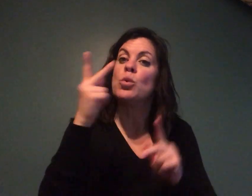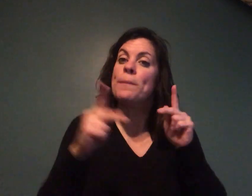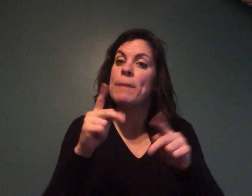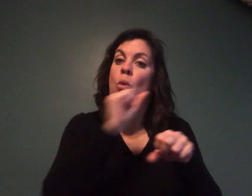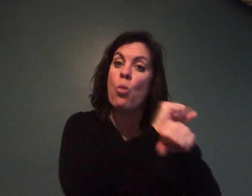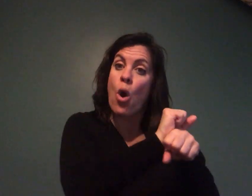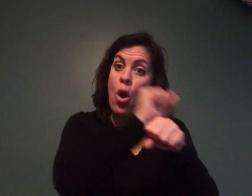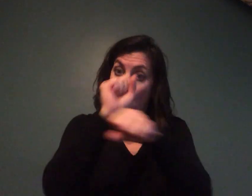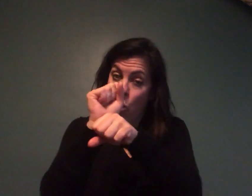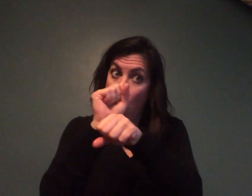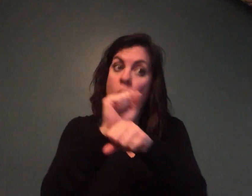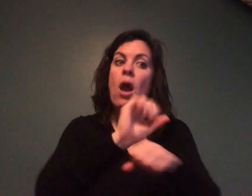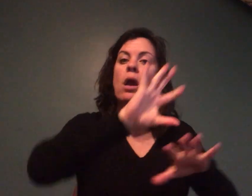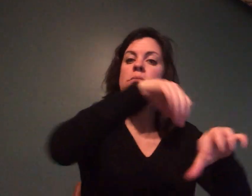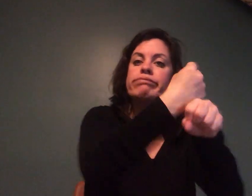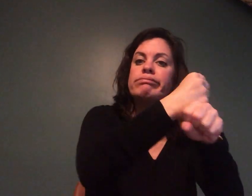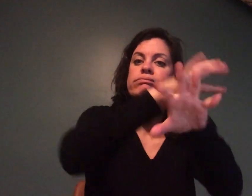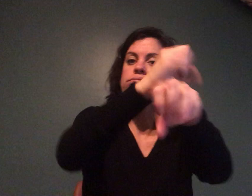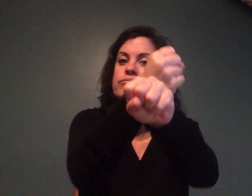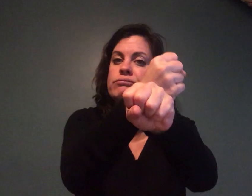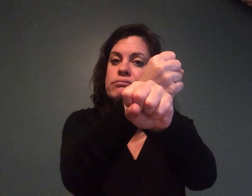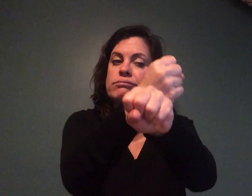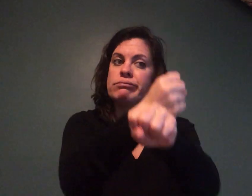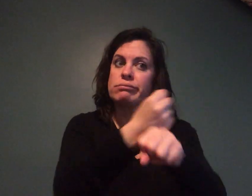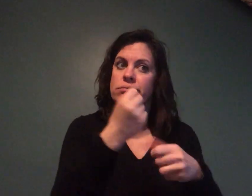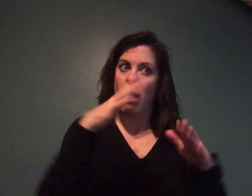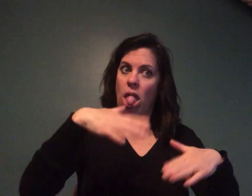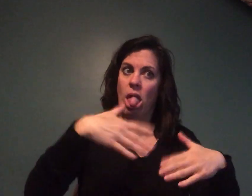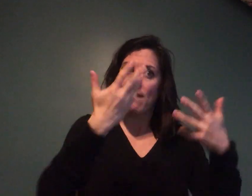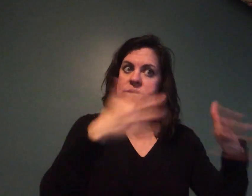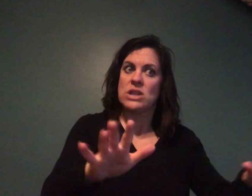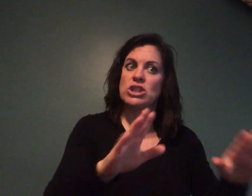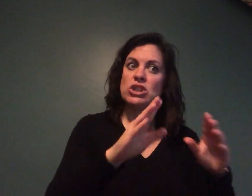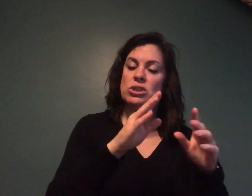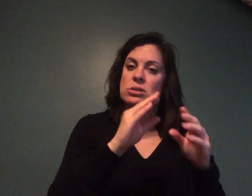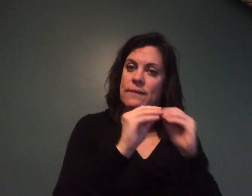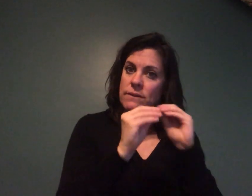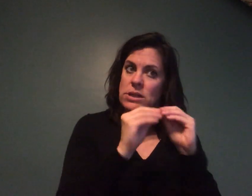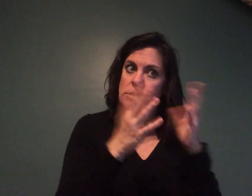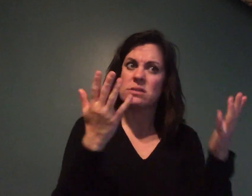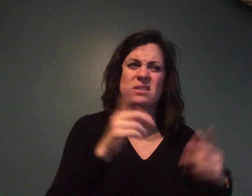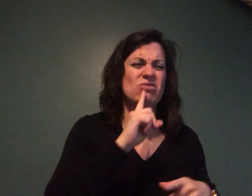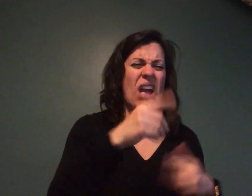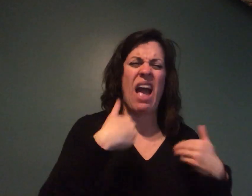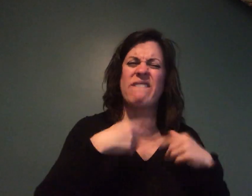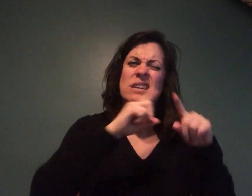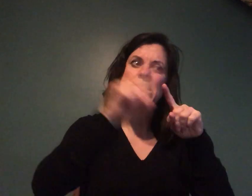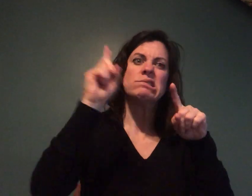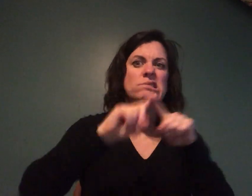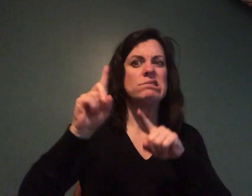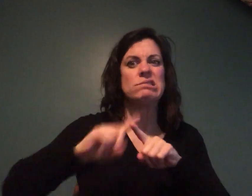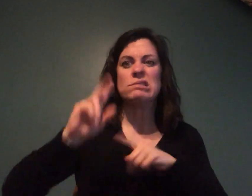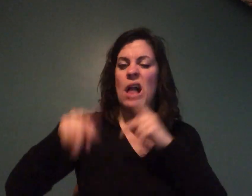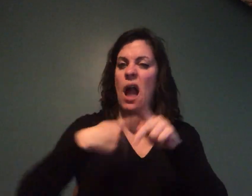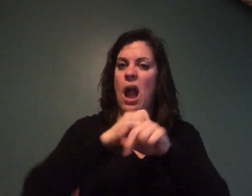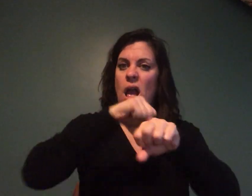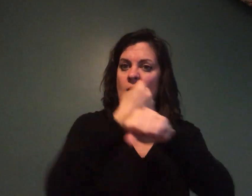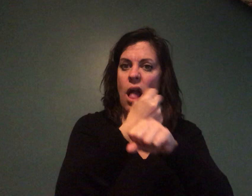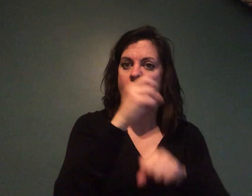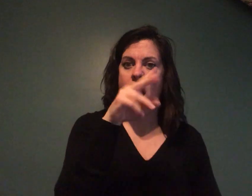All right. So we got all kinds of different valves and stuff going on here. Okay? Here's one here that couldn't come up with a valve. They put a chain around it.